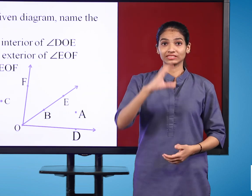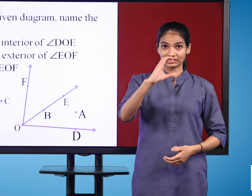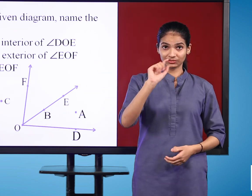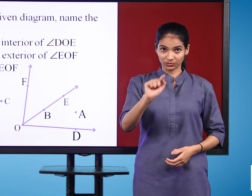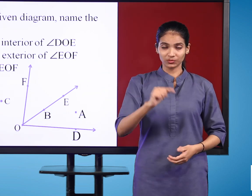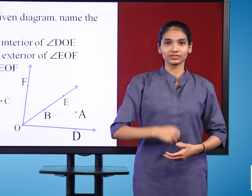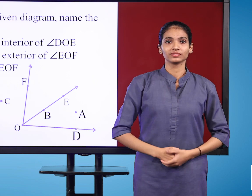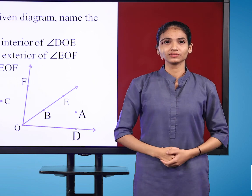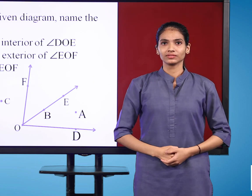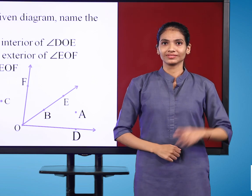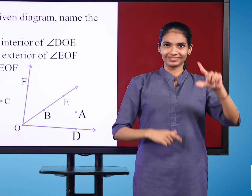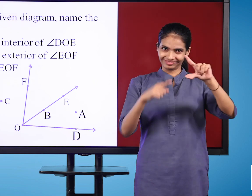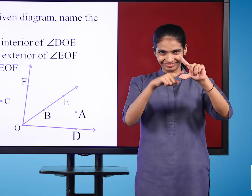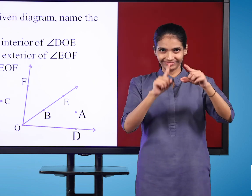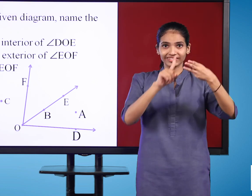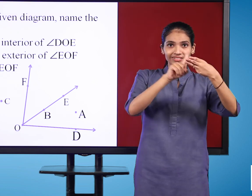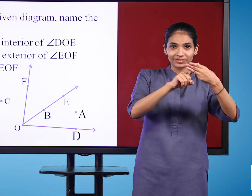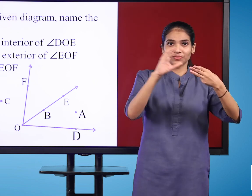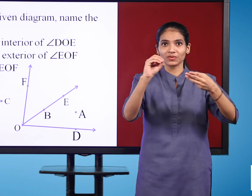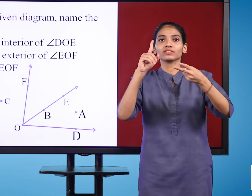C. On angle EOF.